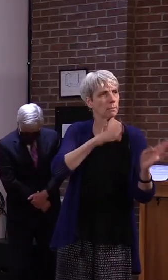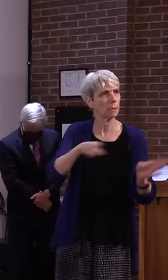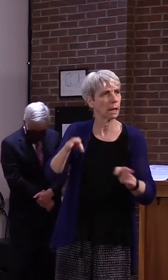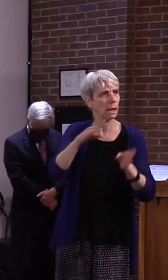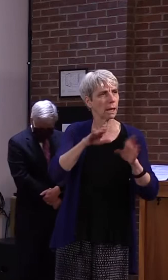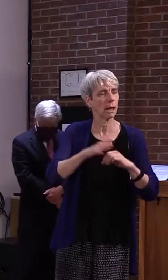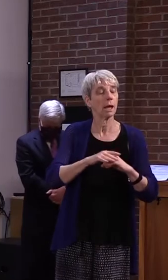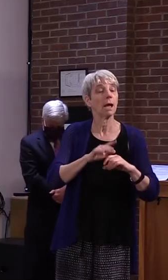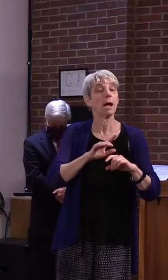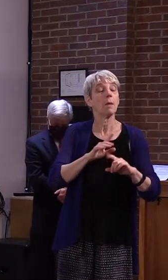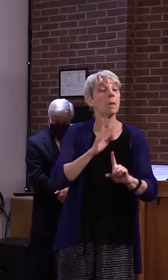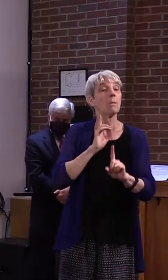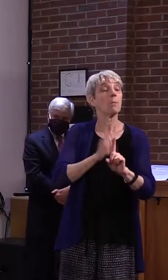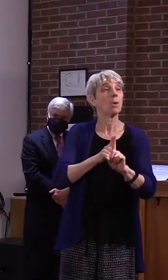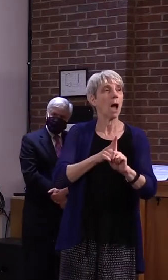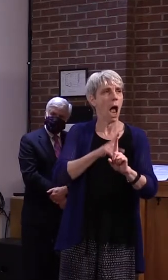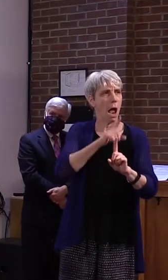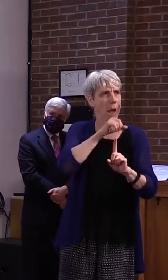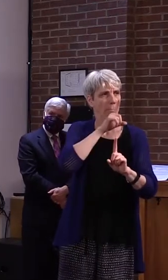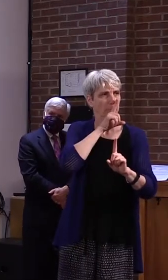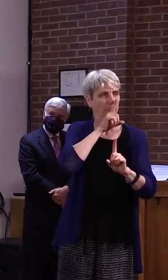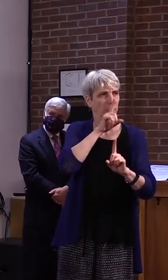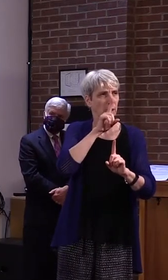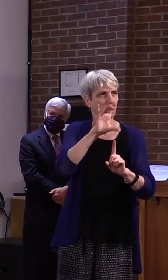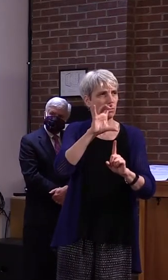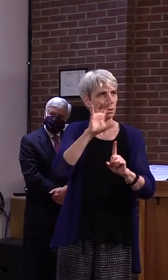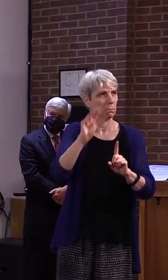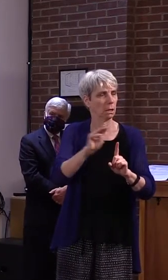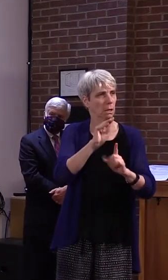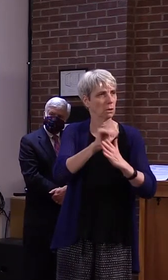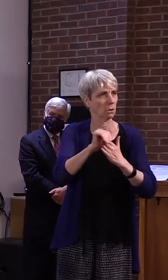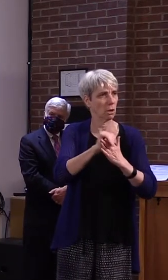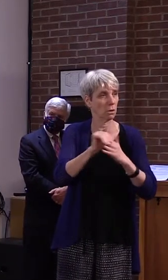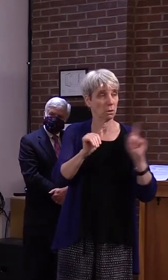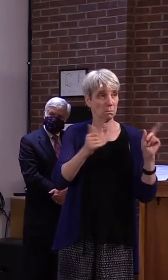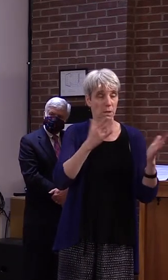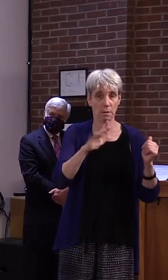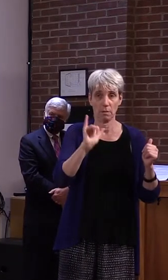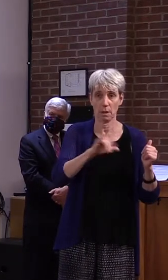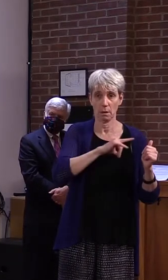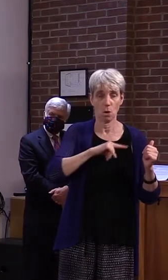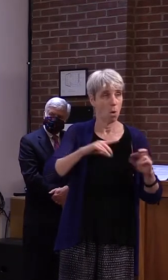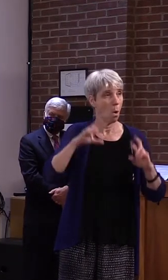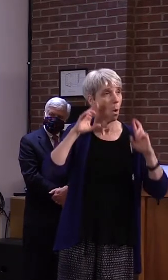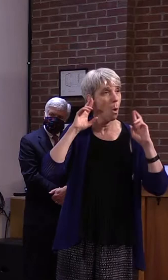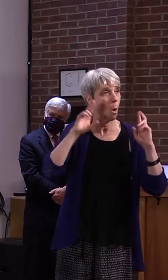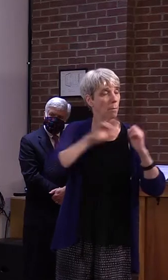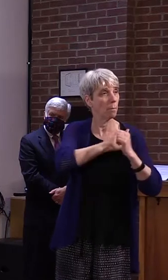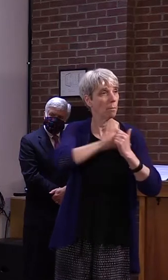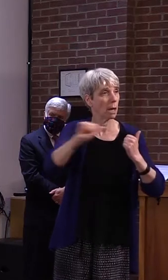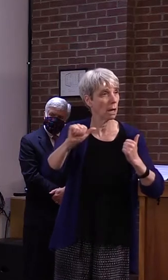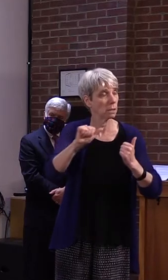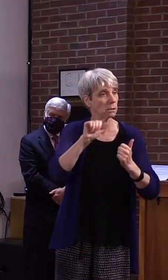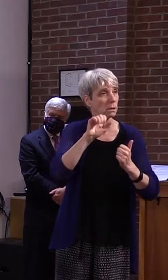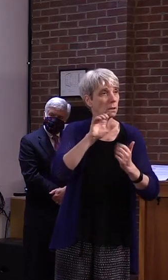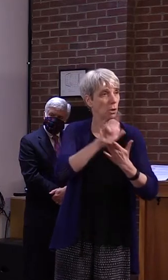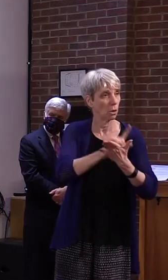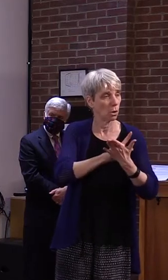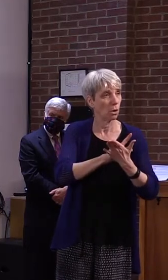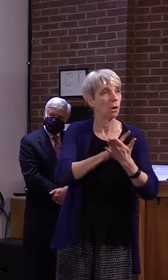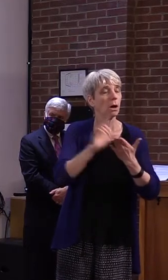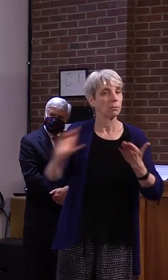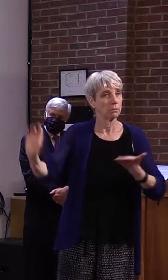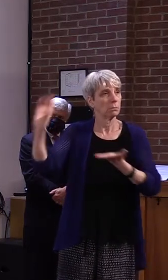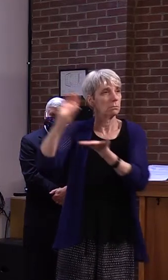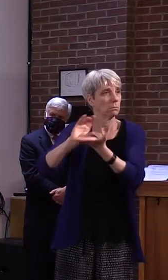of what the legislature had envisioned. Again, had they wanted to